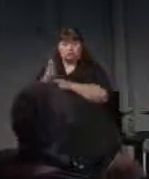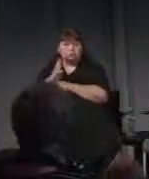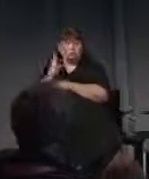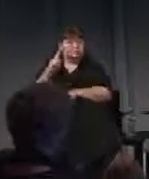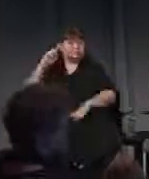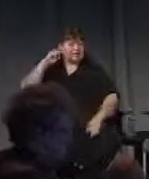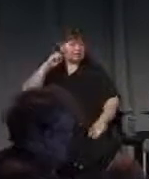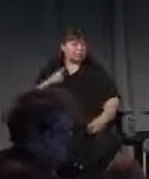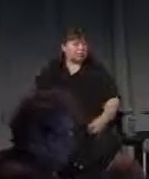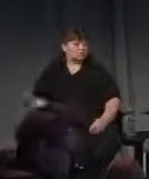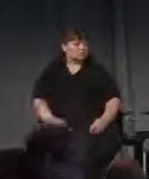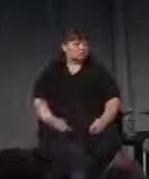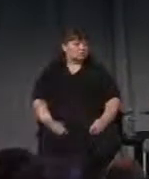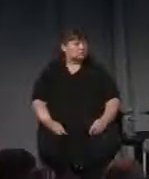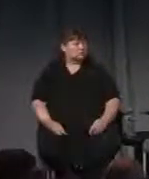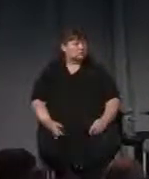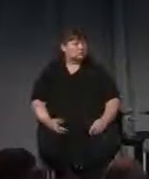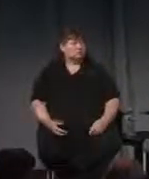sound?